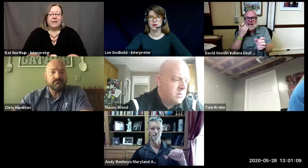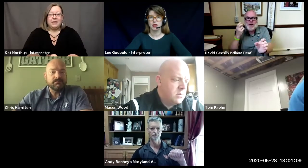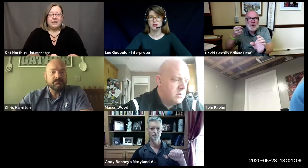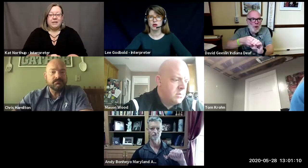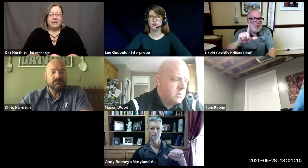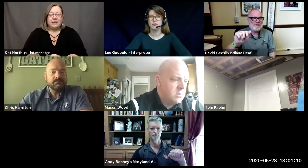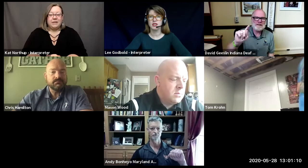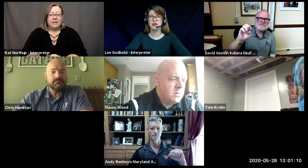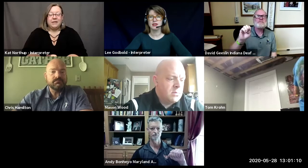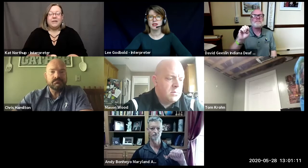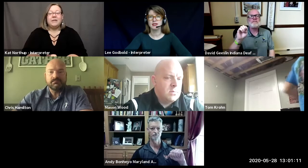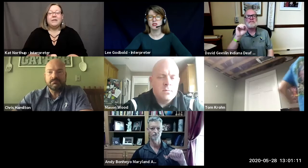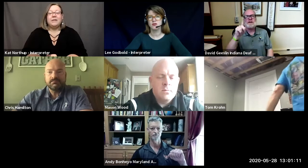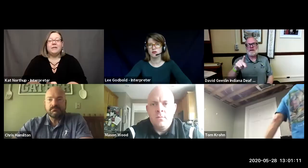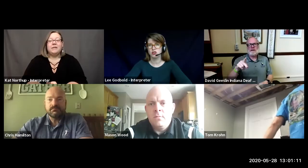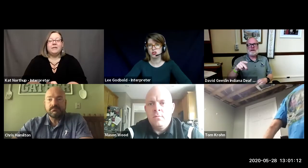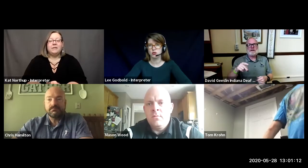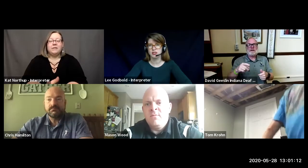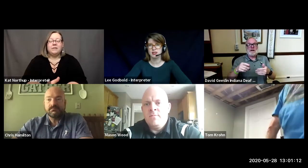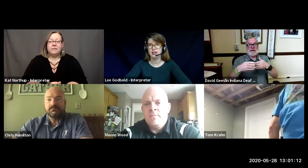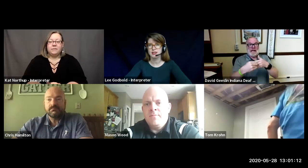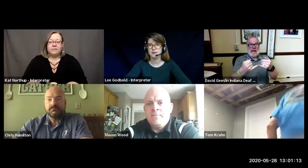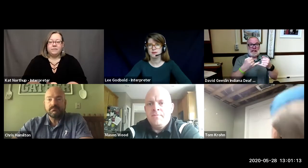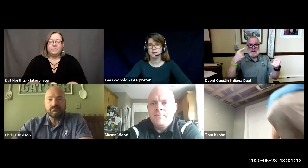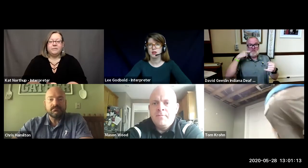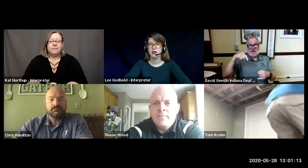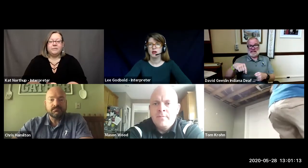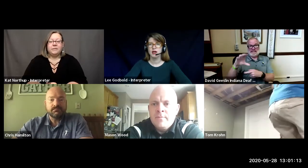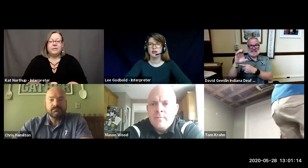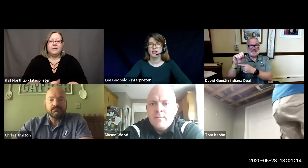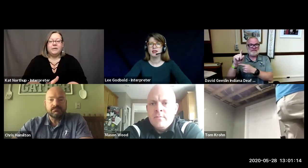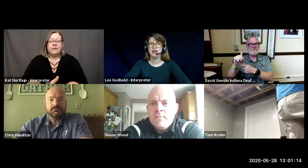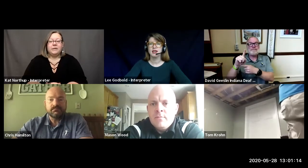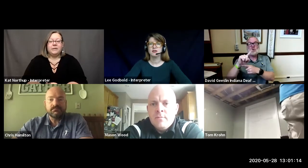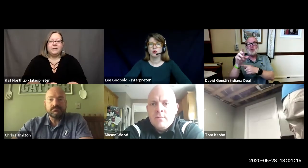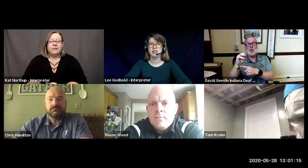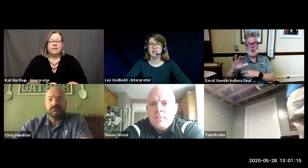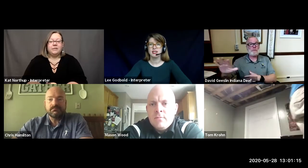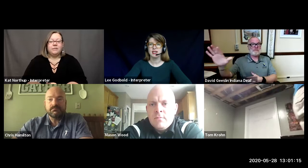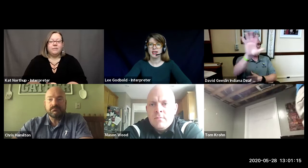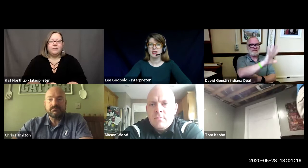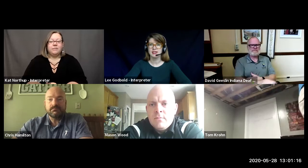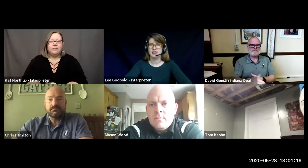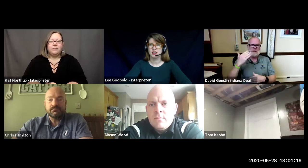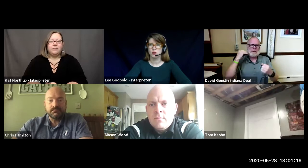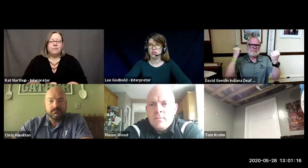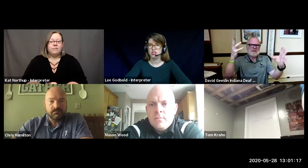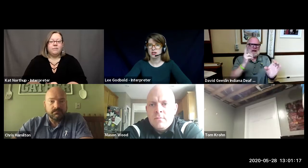Okay, so I'll repeat guidelines since a few of you just joined us late. The guidelines for CEASD